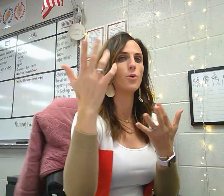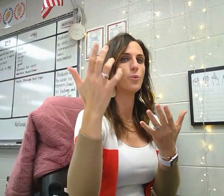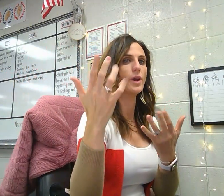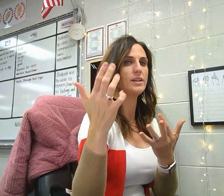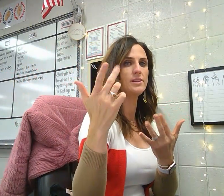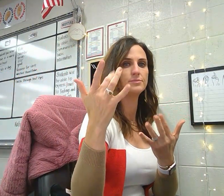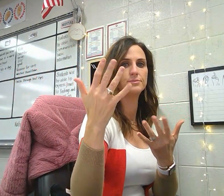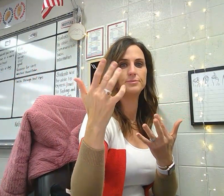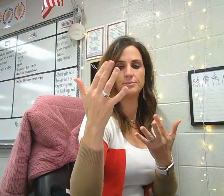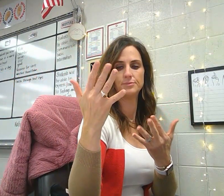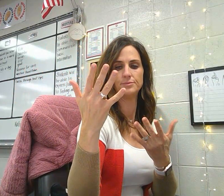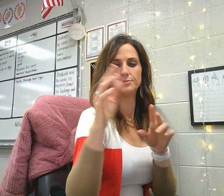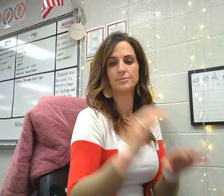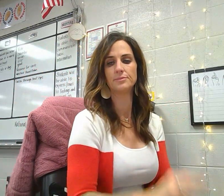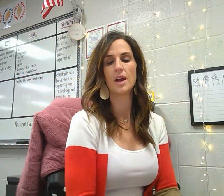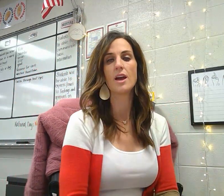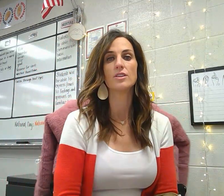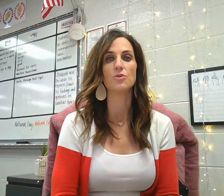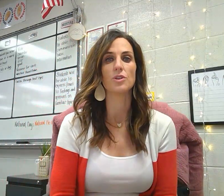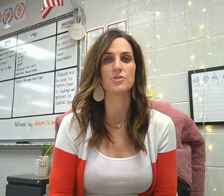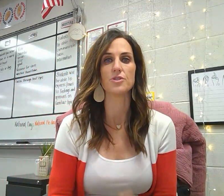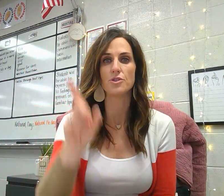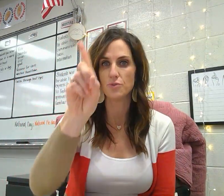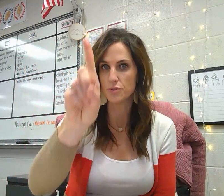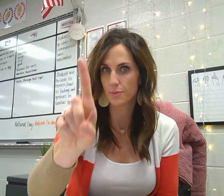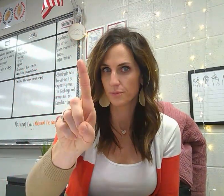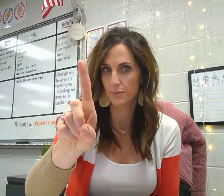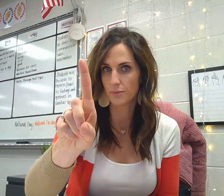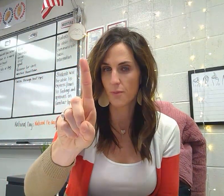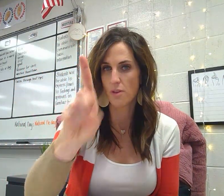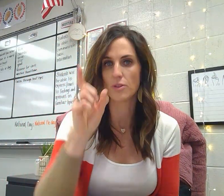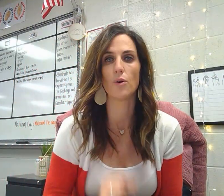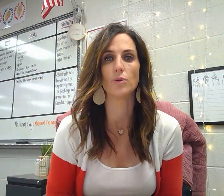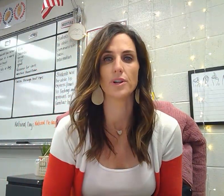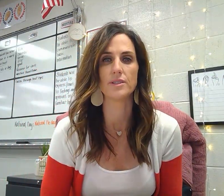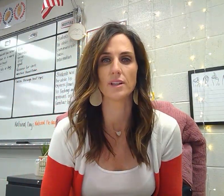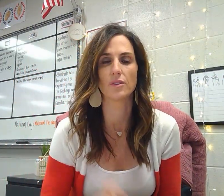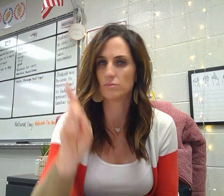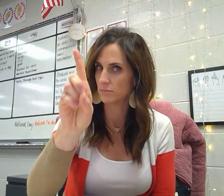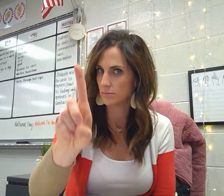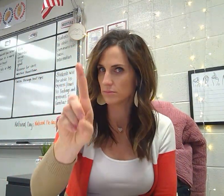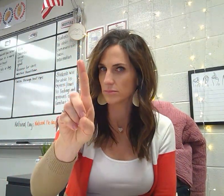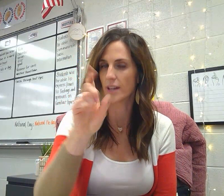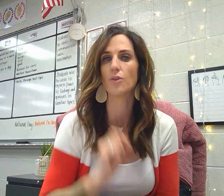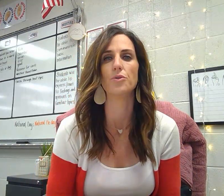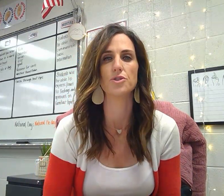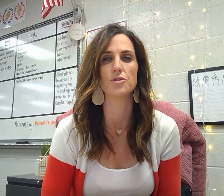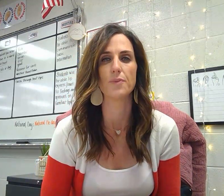or waiting. You can also use the hold on signal, kind of holds your